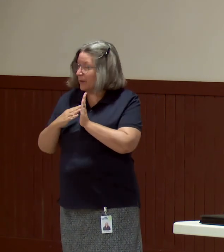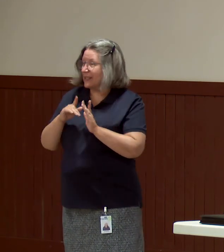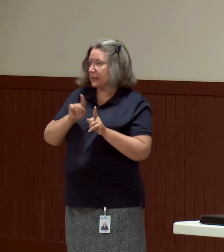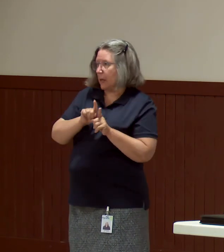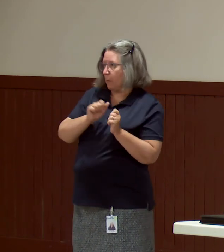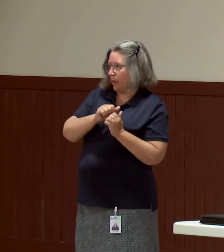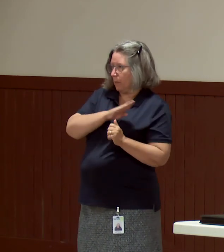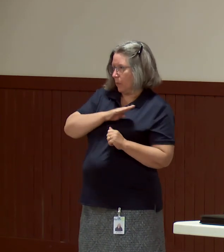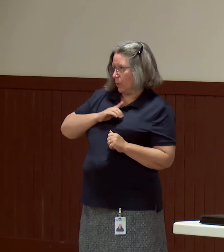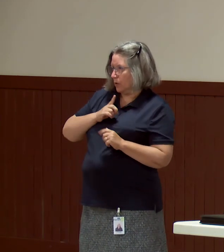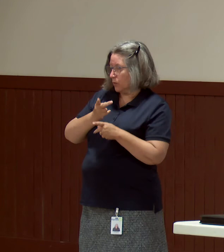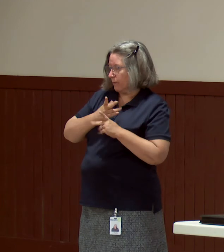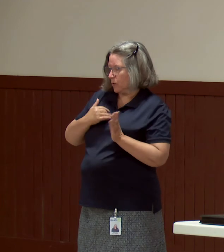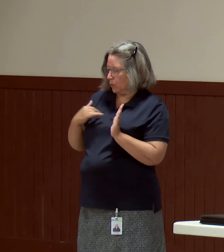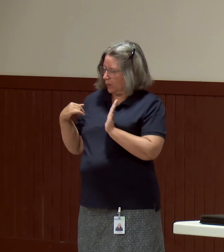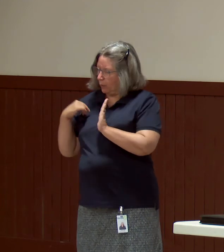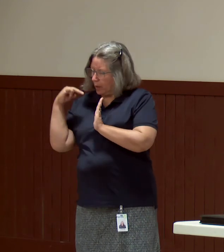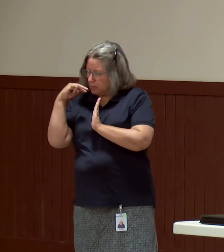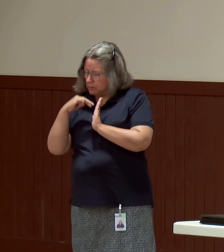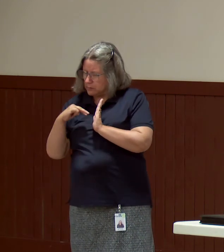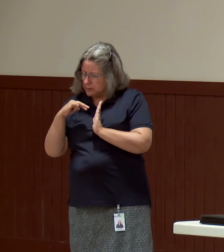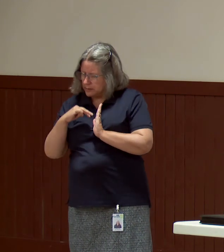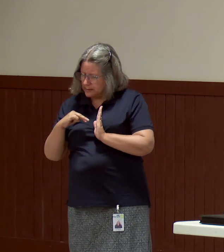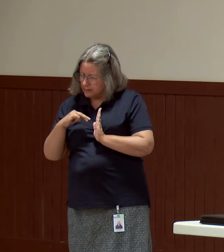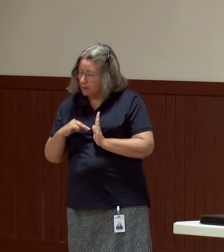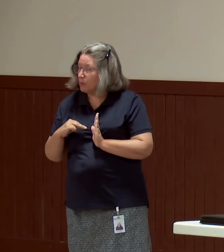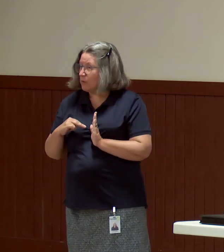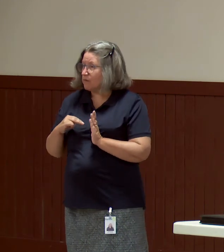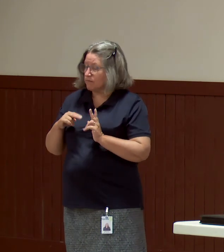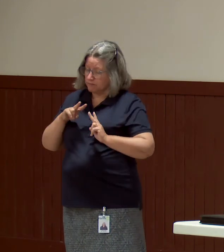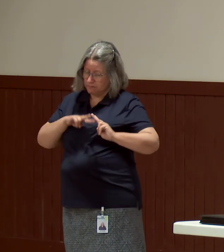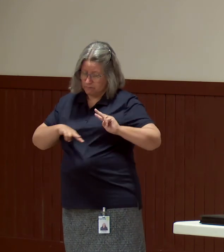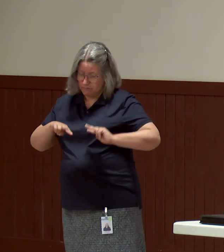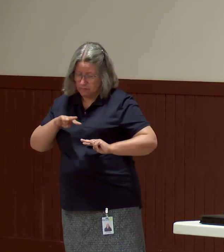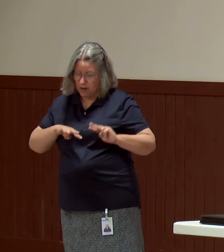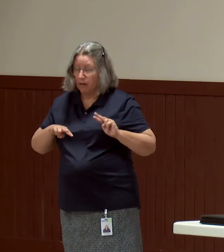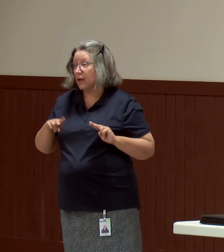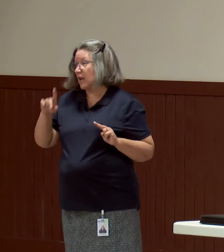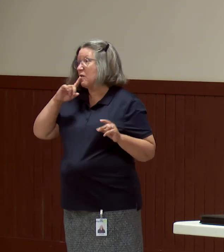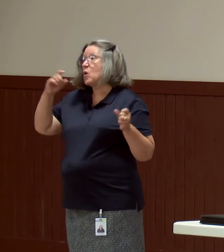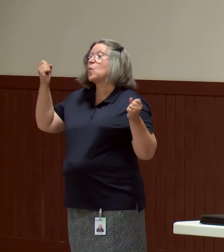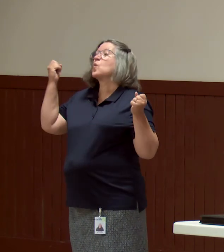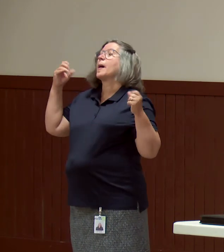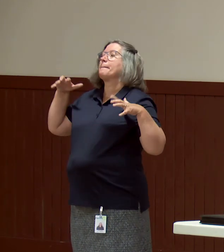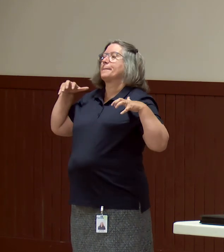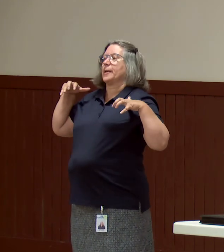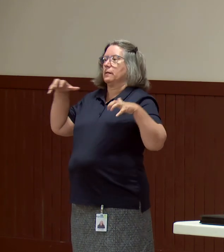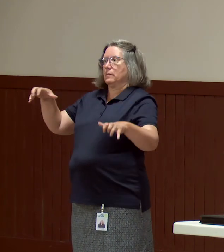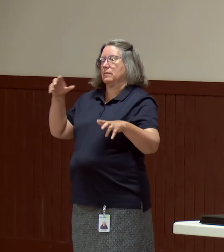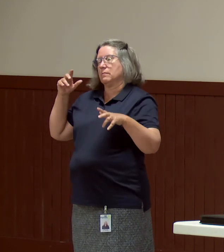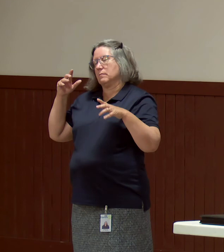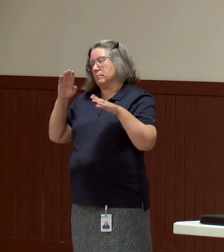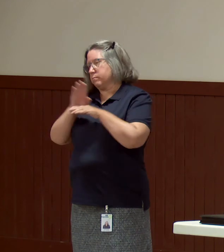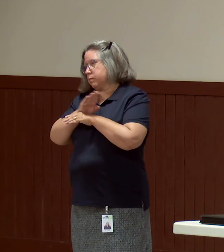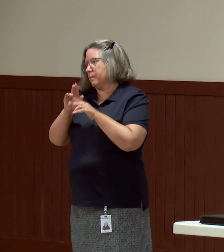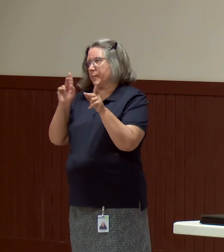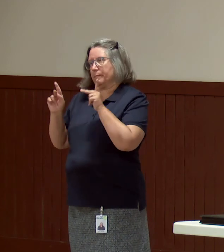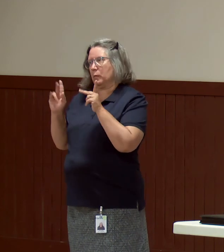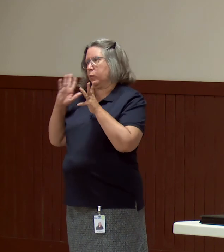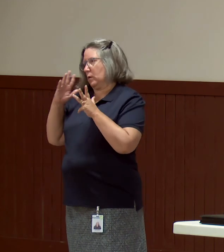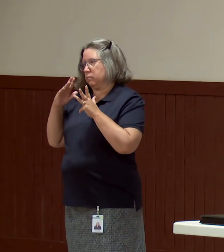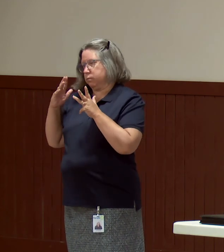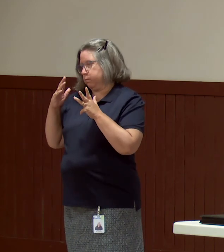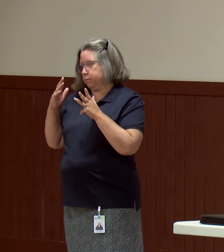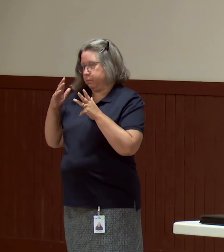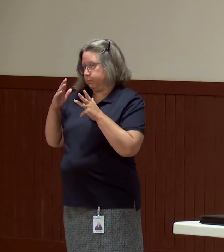Supervisors. And there's going to be, like Louis mentioned, a lot of applications. So while we are going to definitely want to